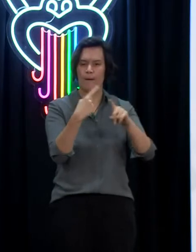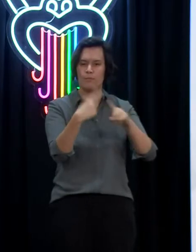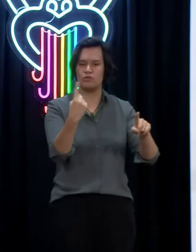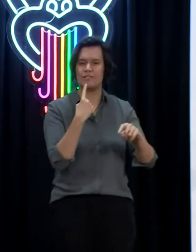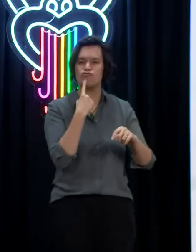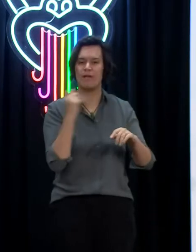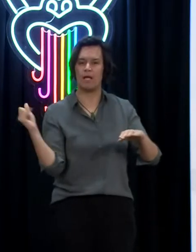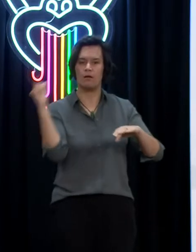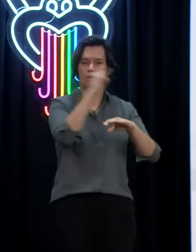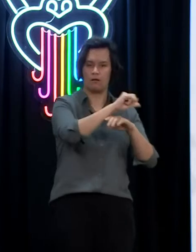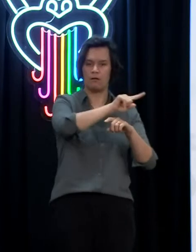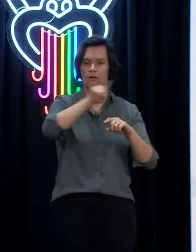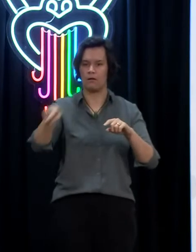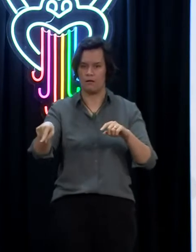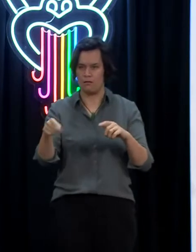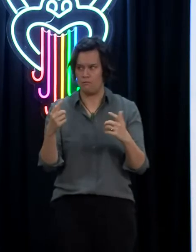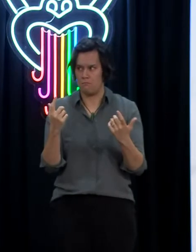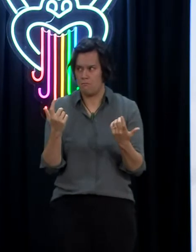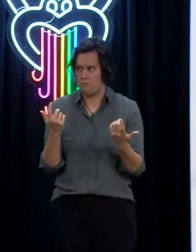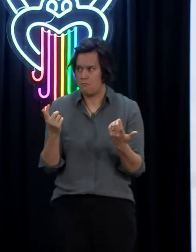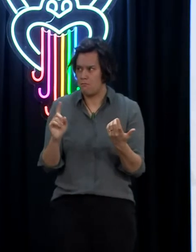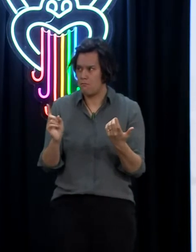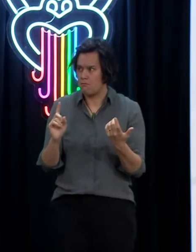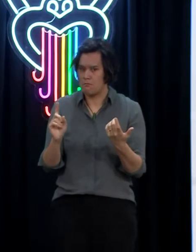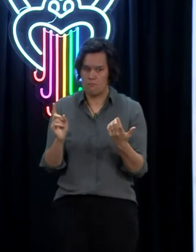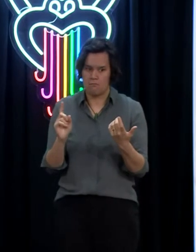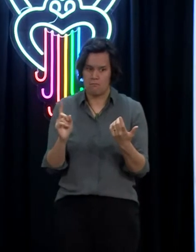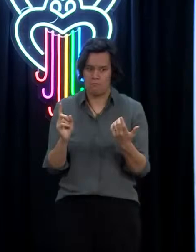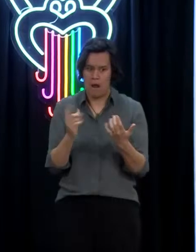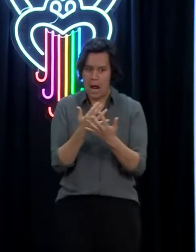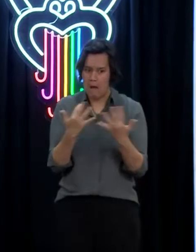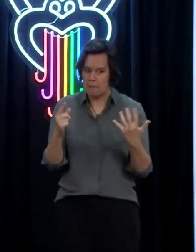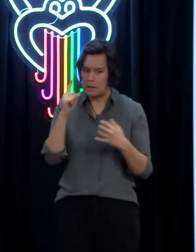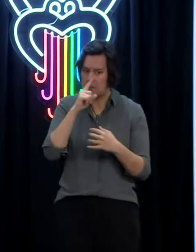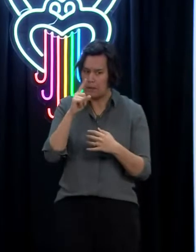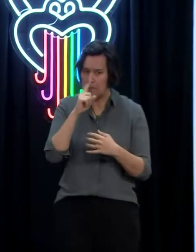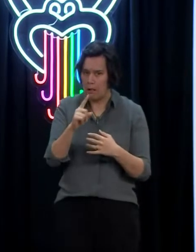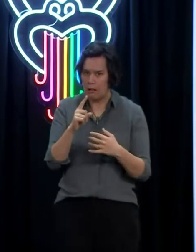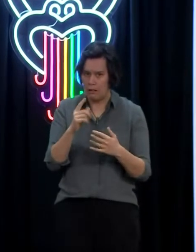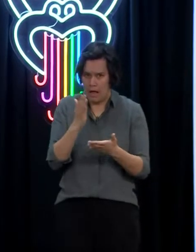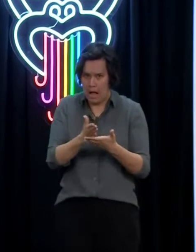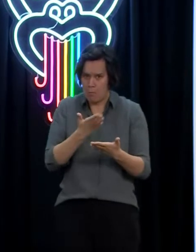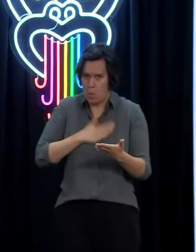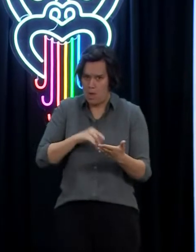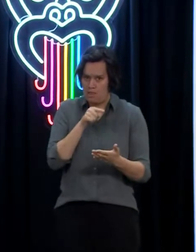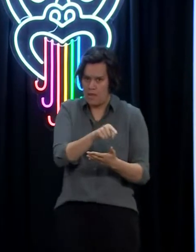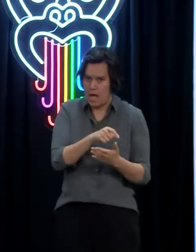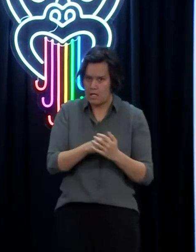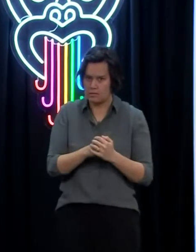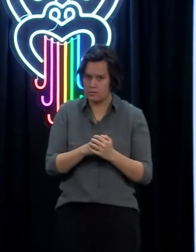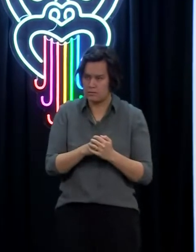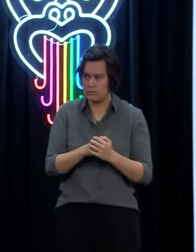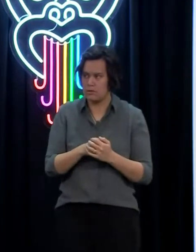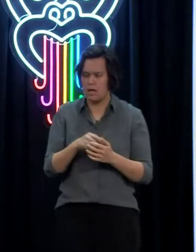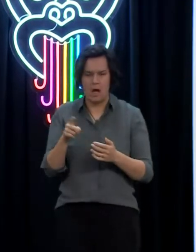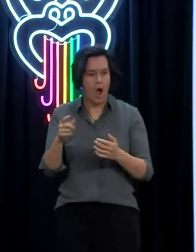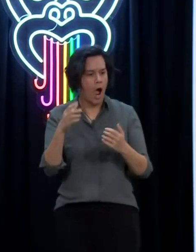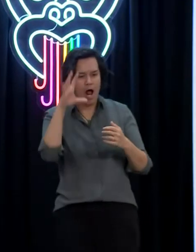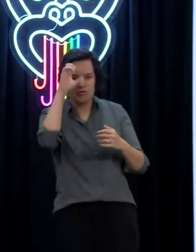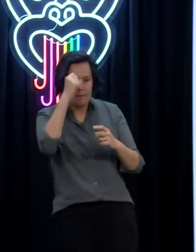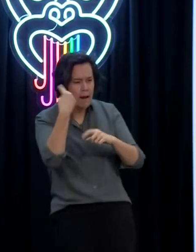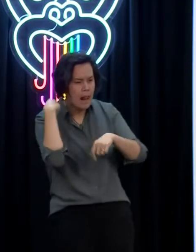I'm trying to recall how many people were on the last one that we did. 93, thank